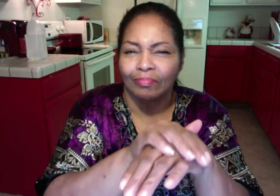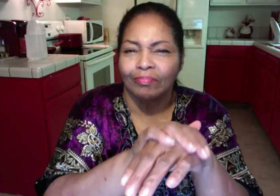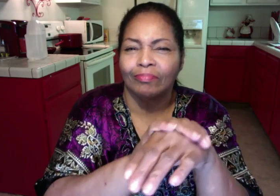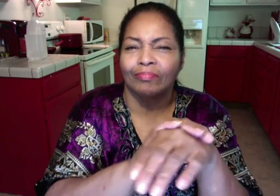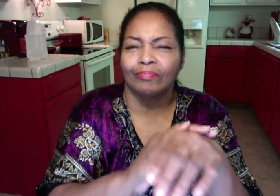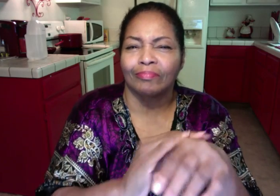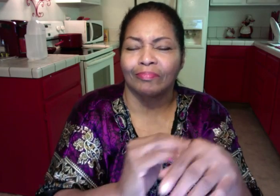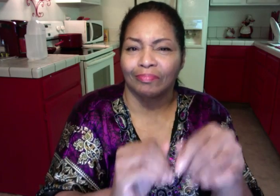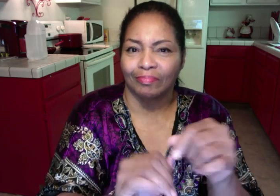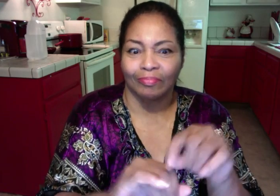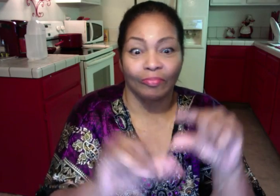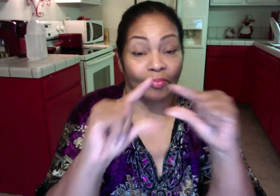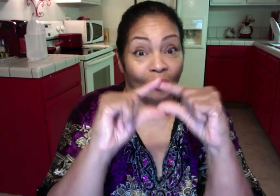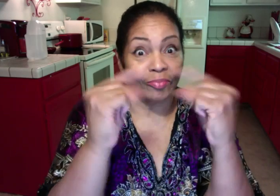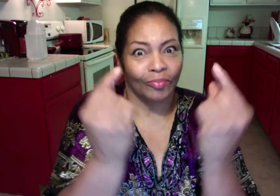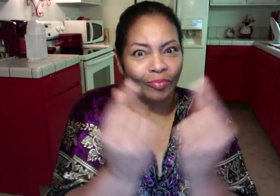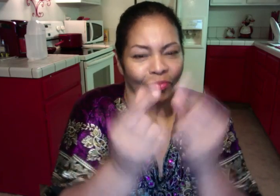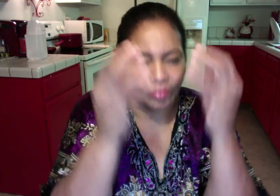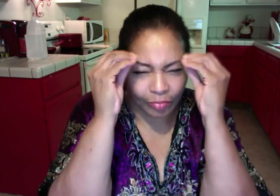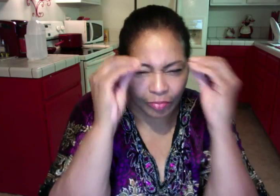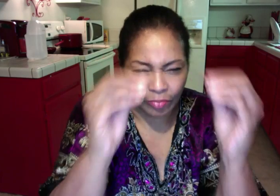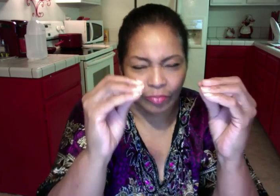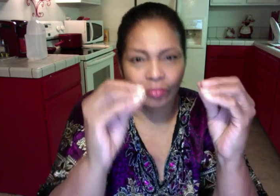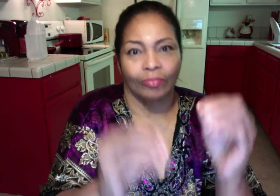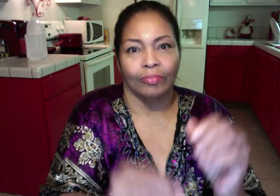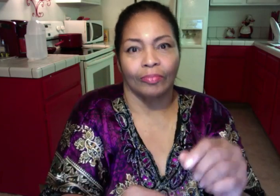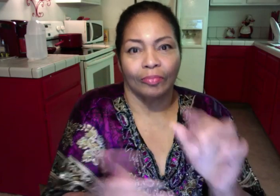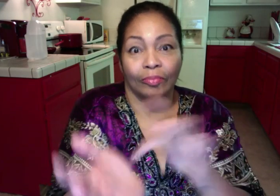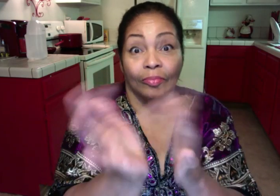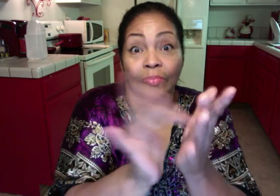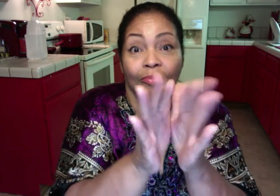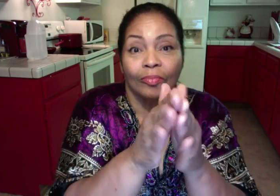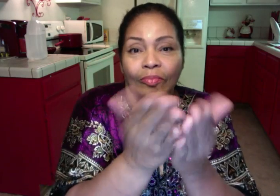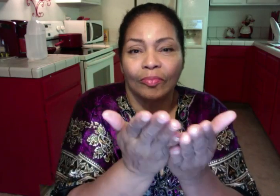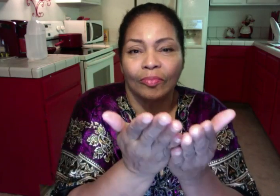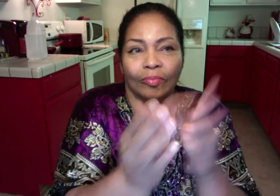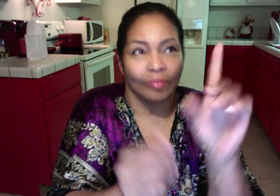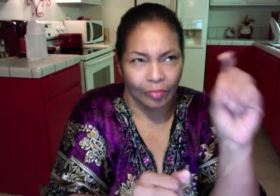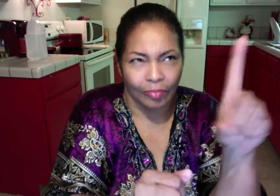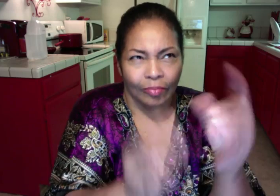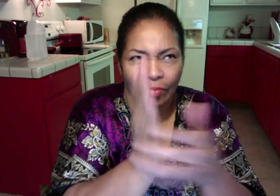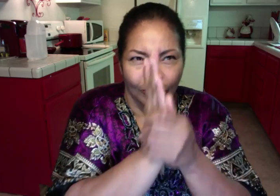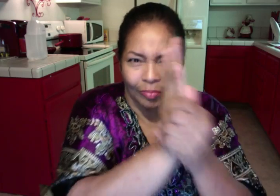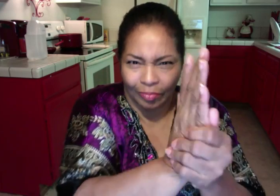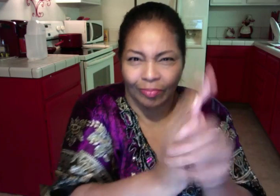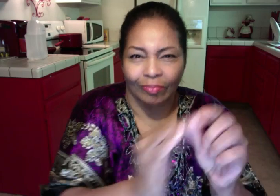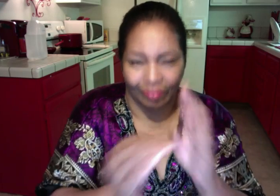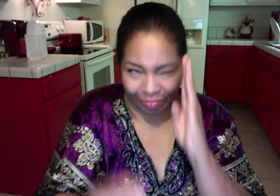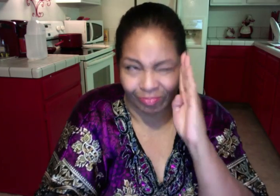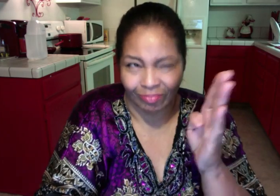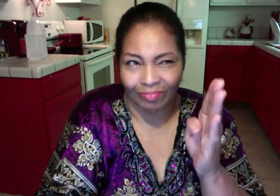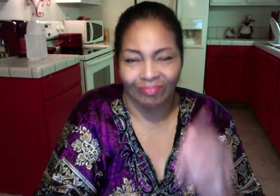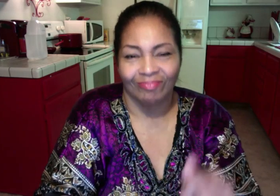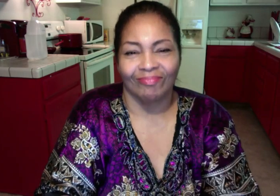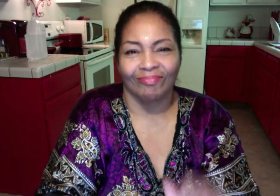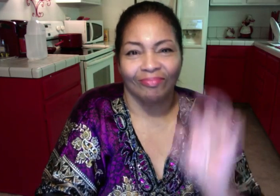you believe teaches the word. Ask God to guide you. He will. And find